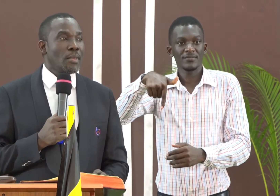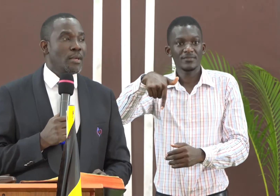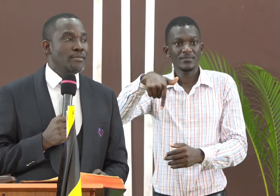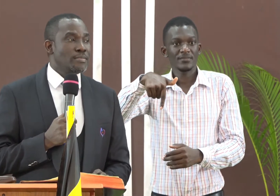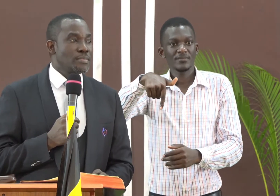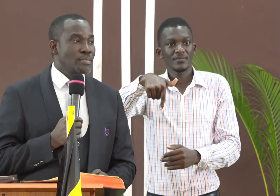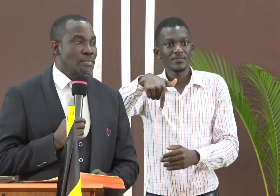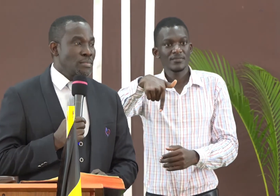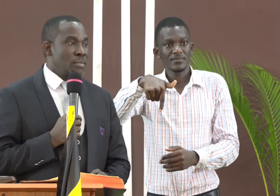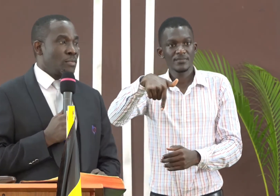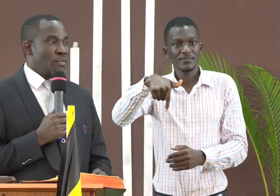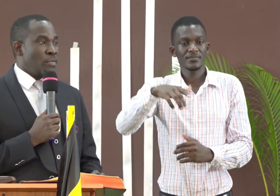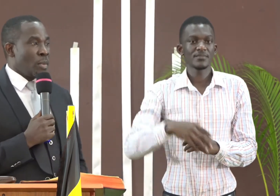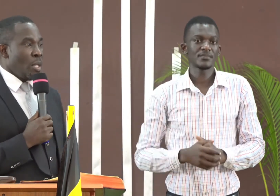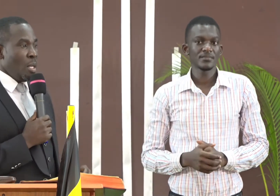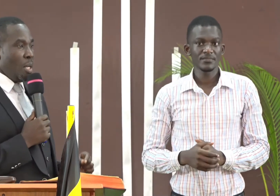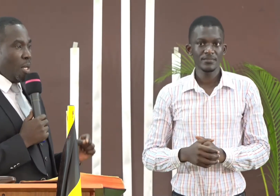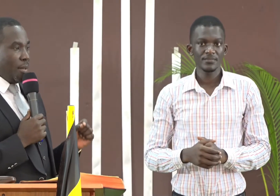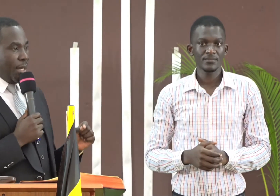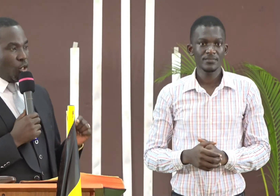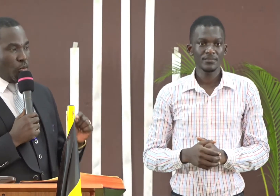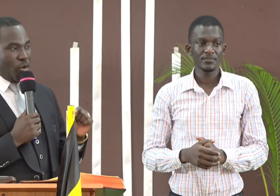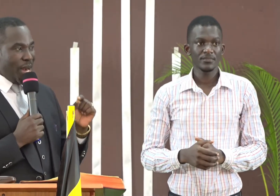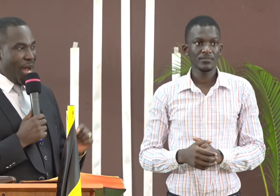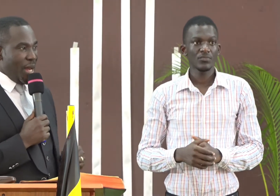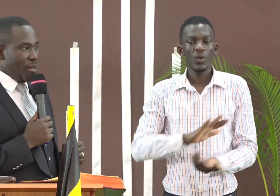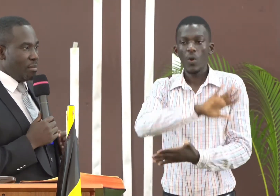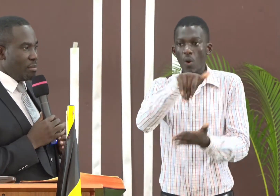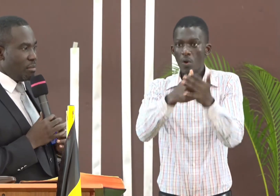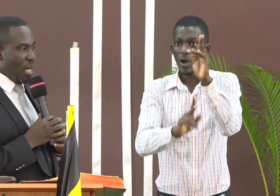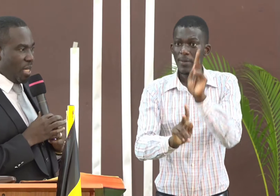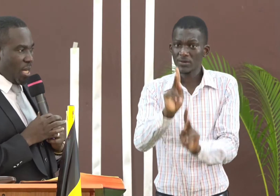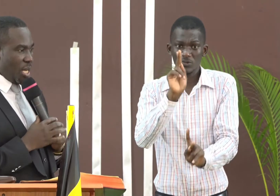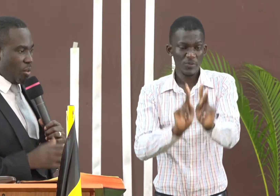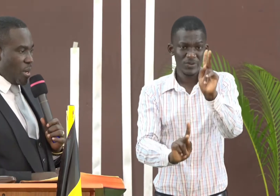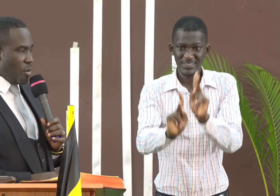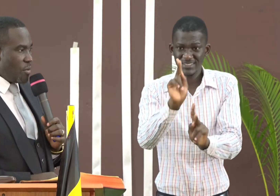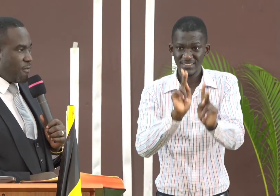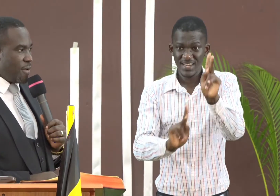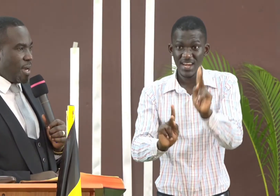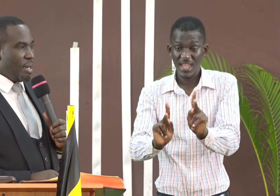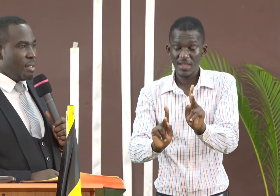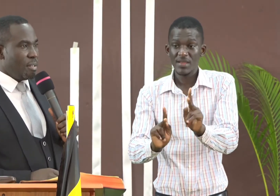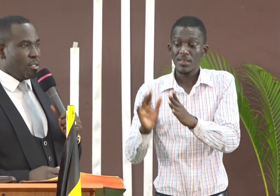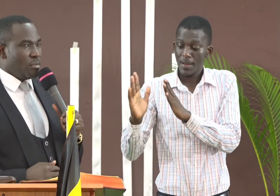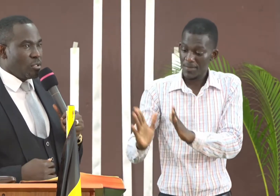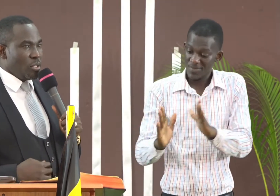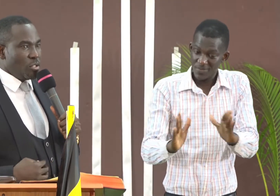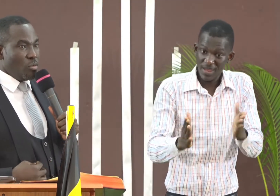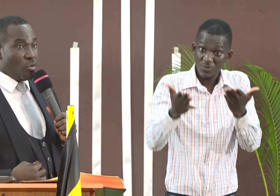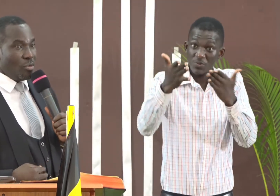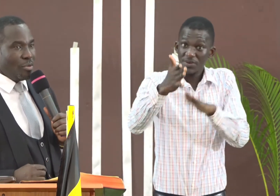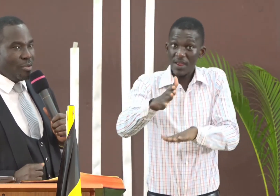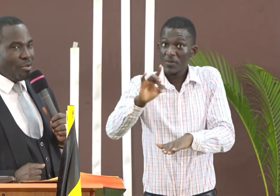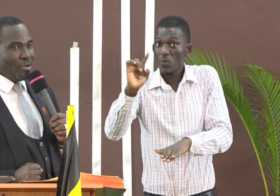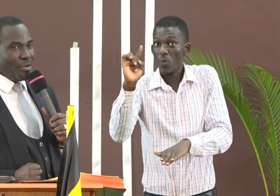Hebrews chapter 9 and verse 27. Abantu bonna bategekerwa okufa mulundi